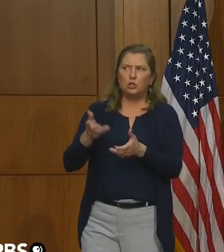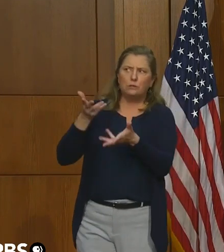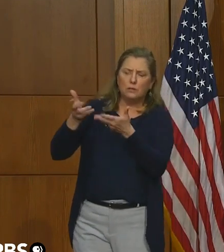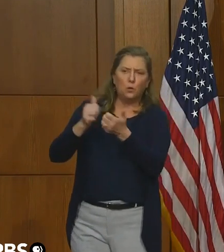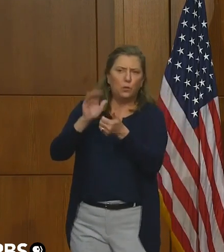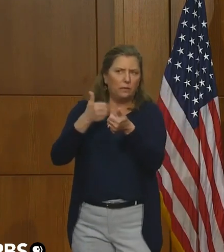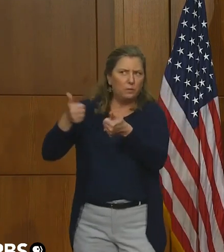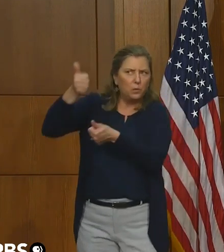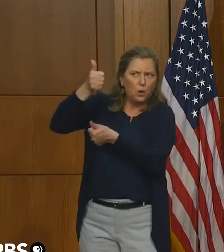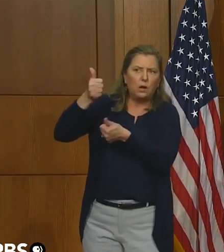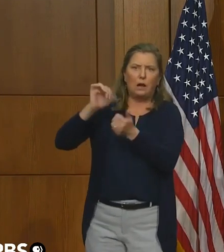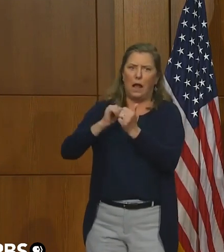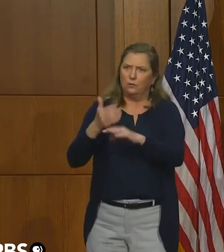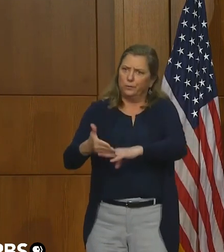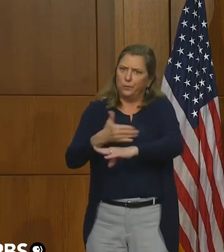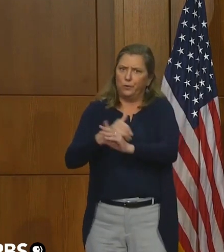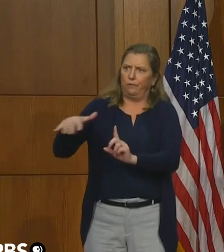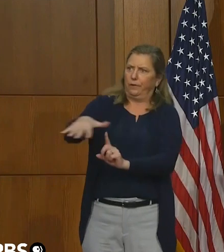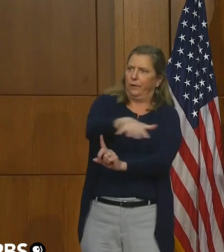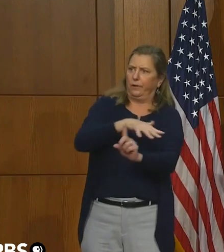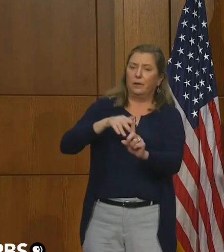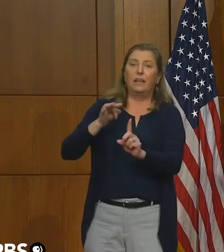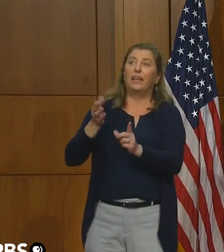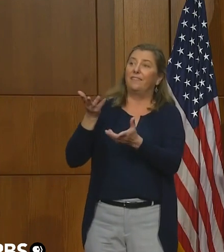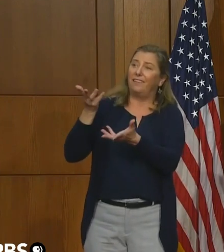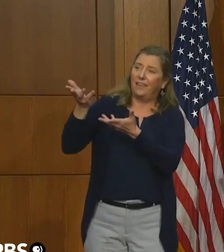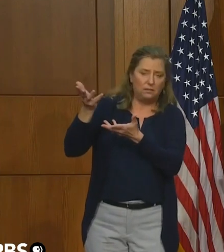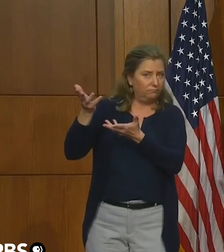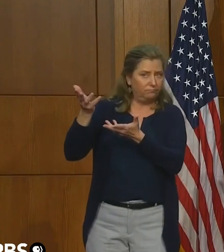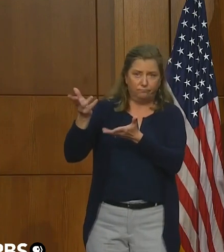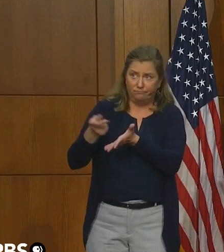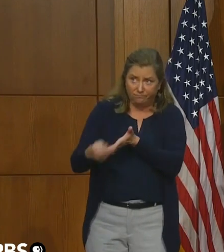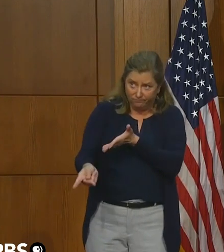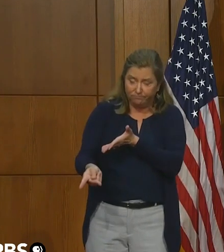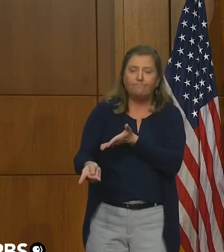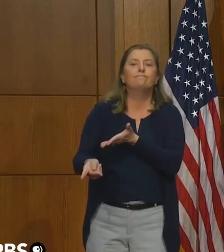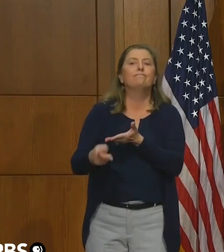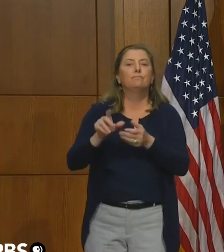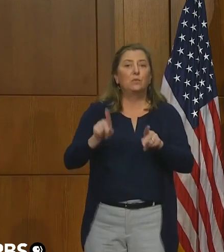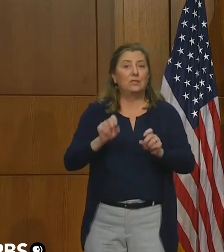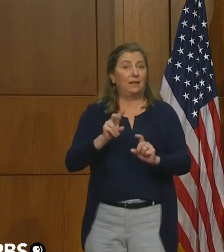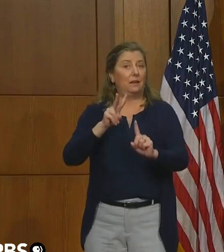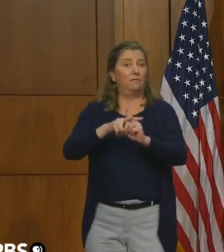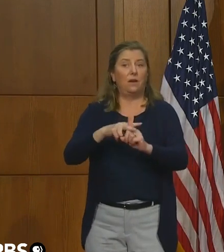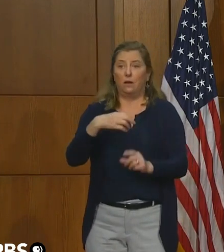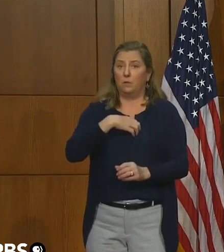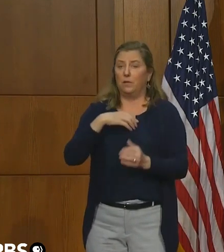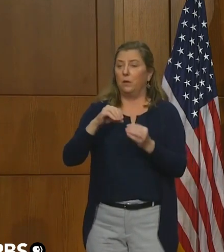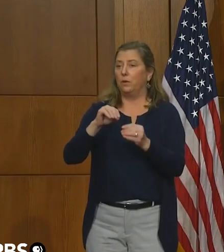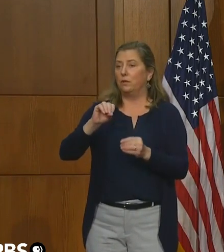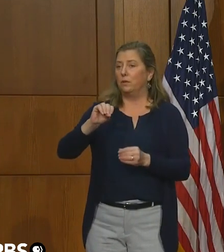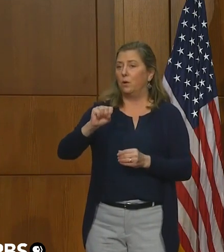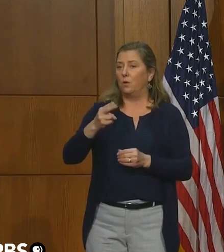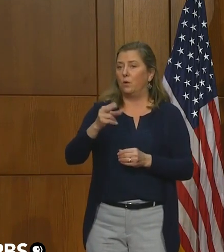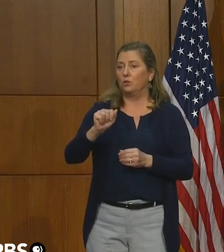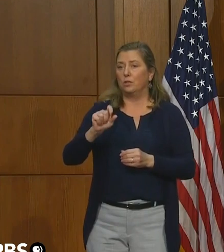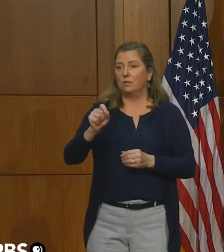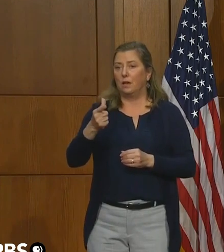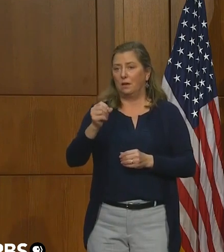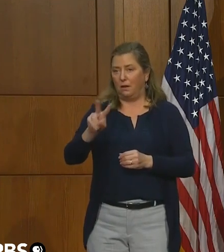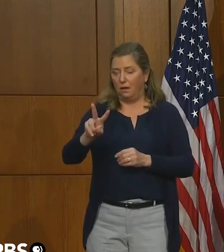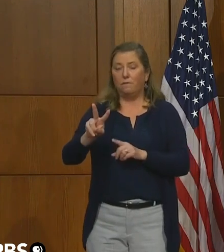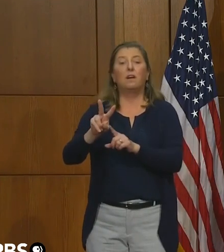a healthier and safe environment. If that has not worked out, then they can file a complaint through OSHA.gov, and then